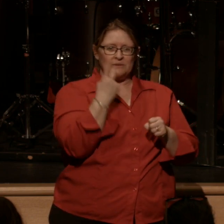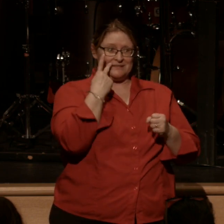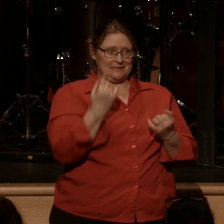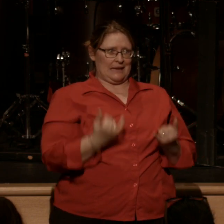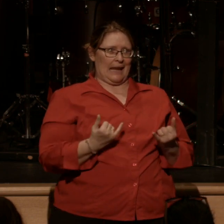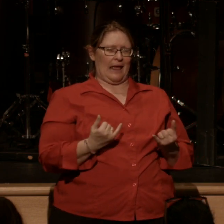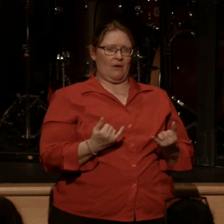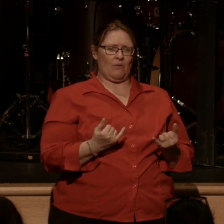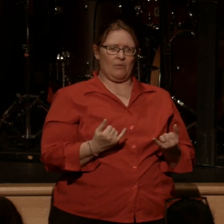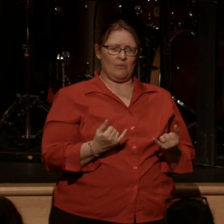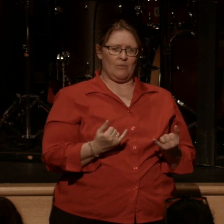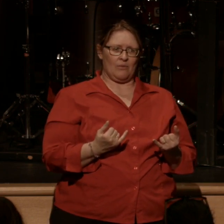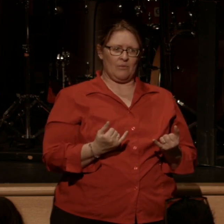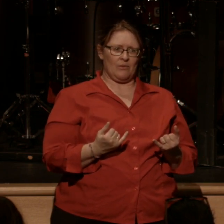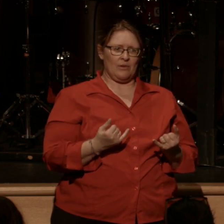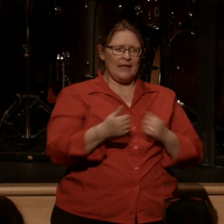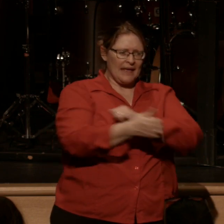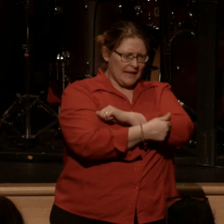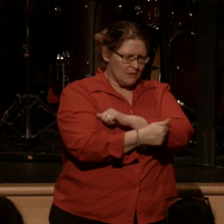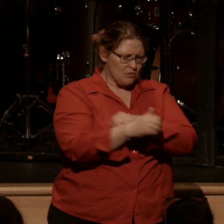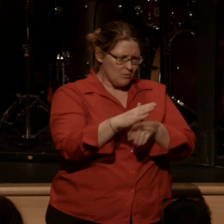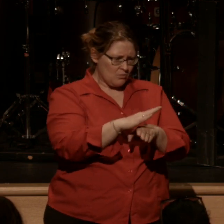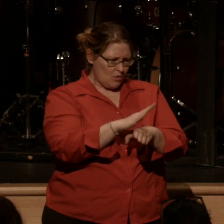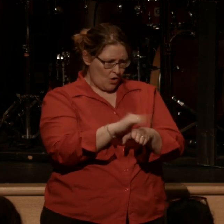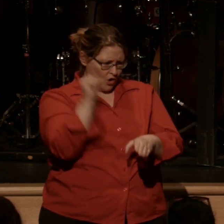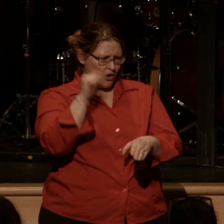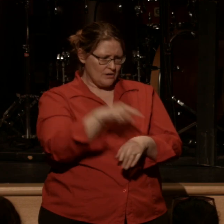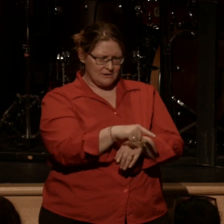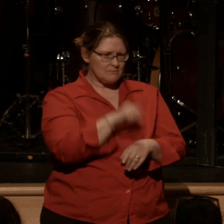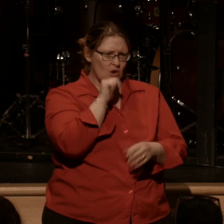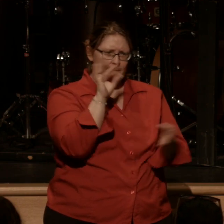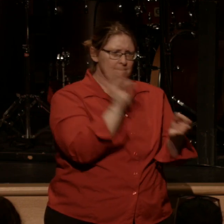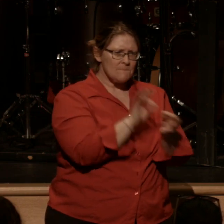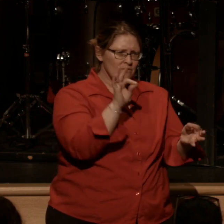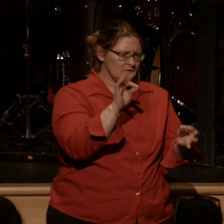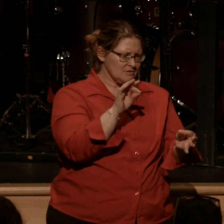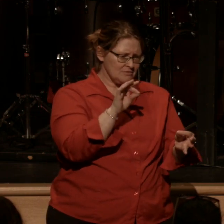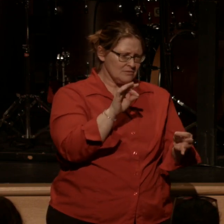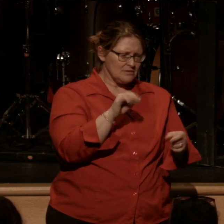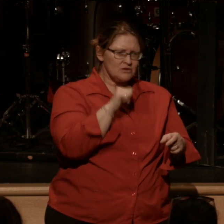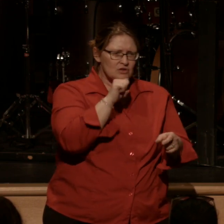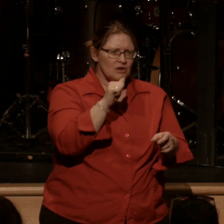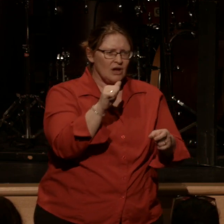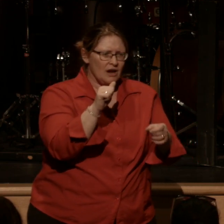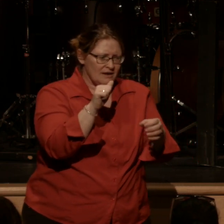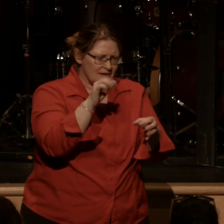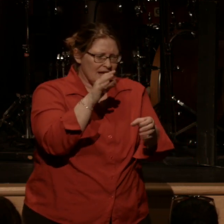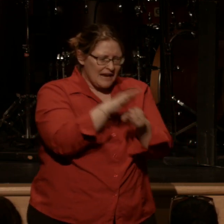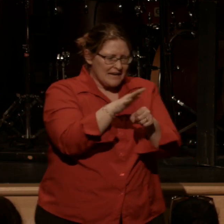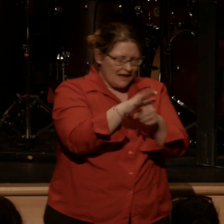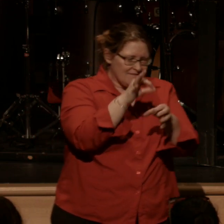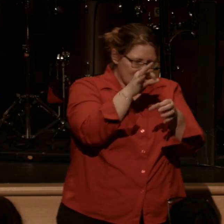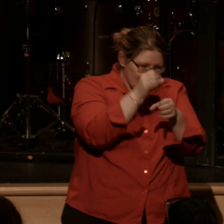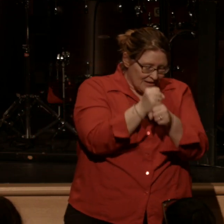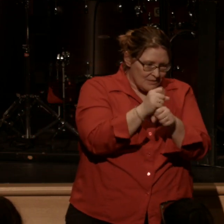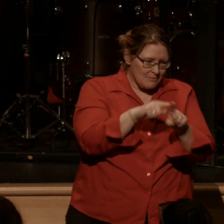present. Abraham was called as imperfect and unfaithful to trust a perfect and faithful